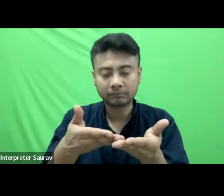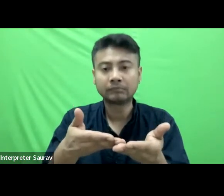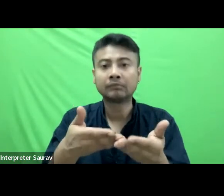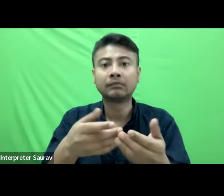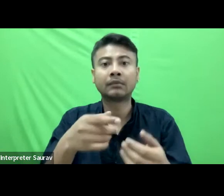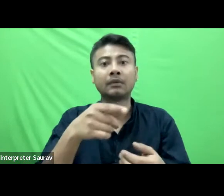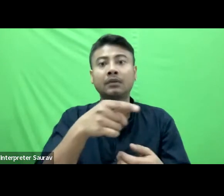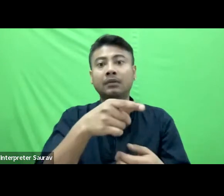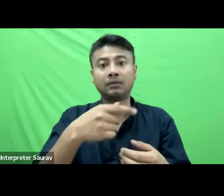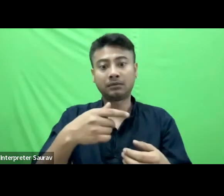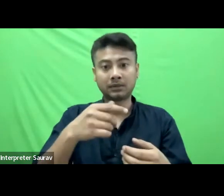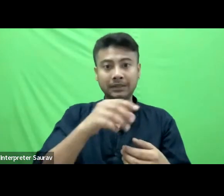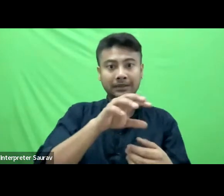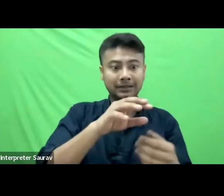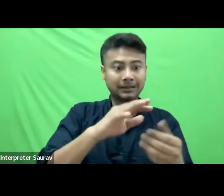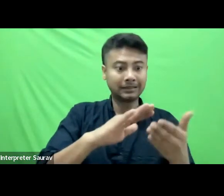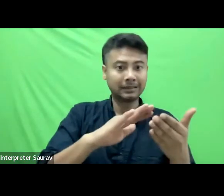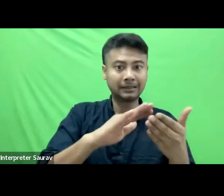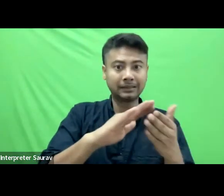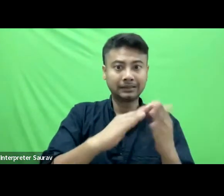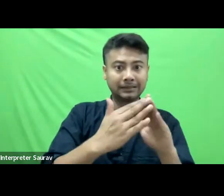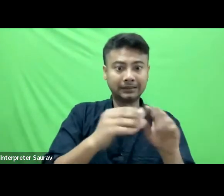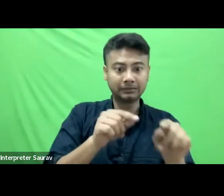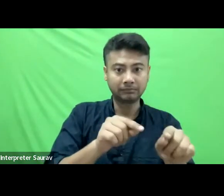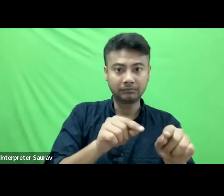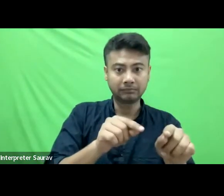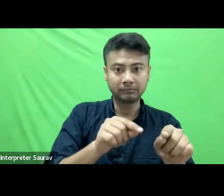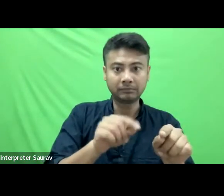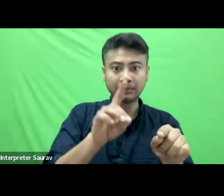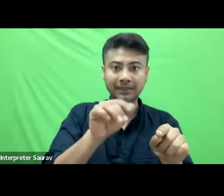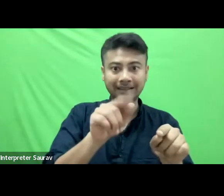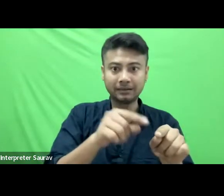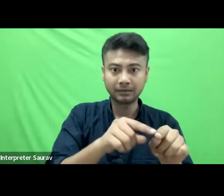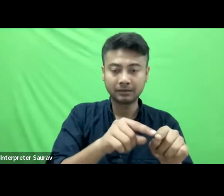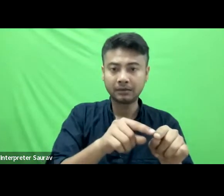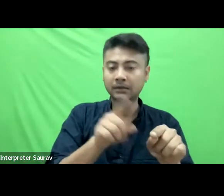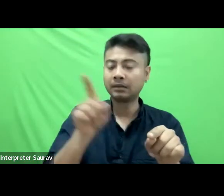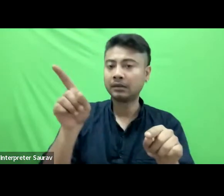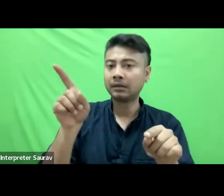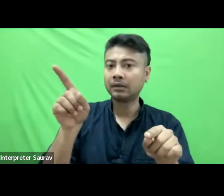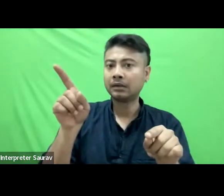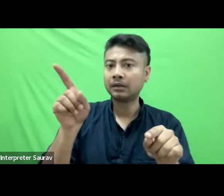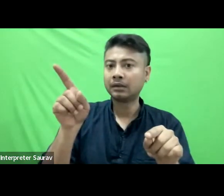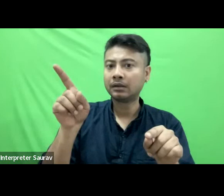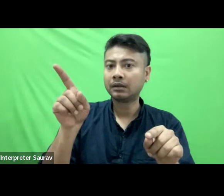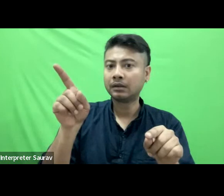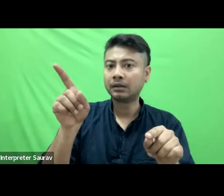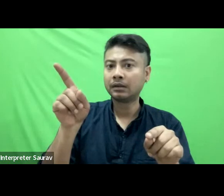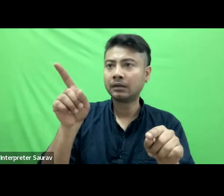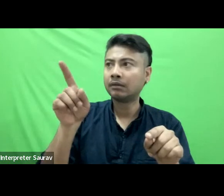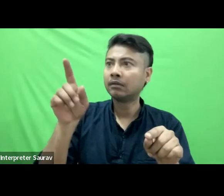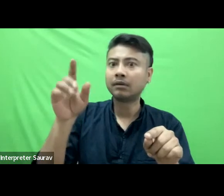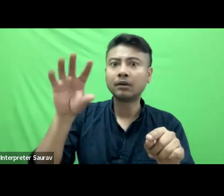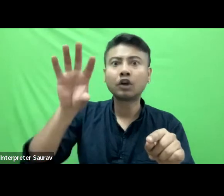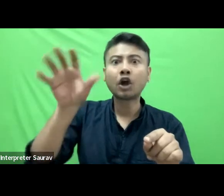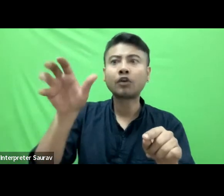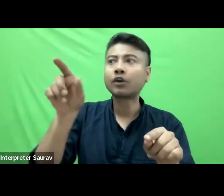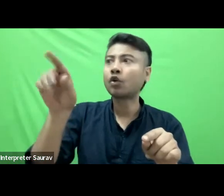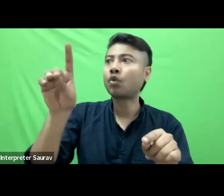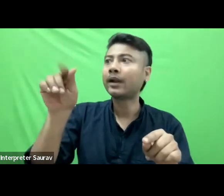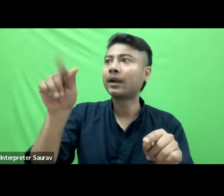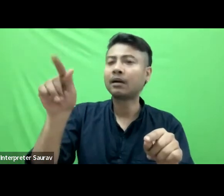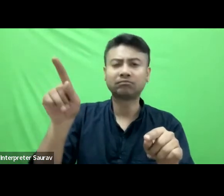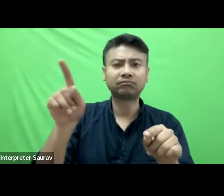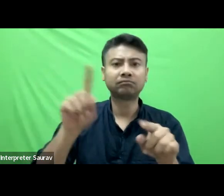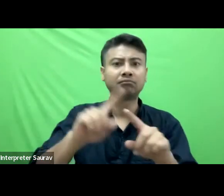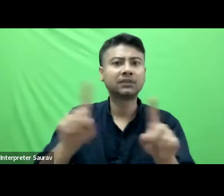and within the data in a national scale. And so this is the first, I think, challenge for us to tackle is what is the actual